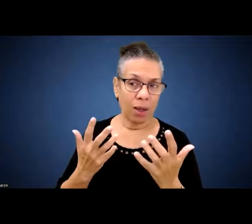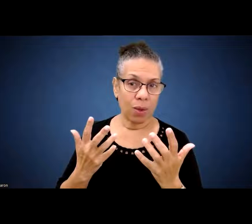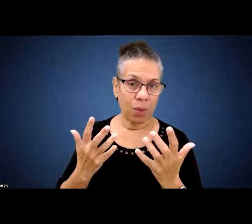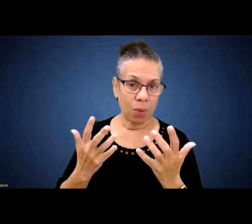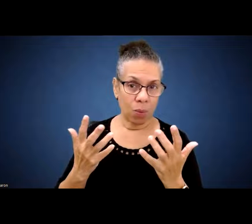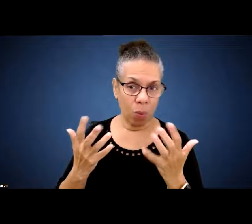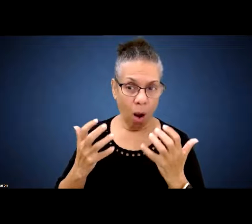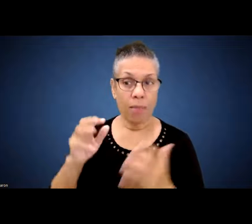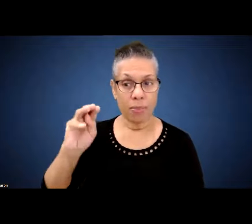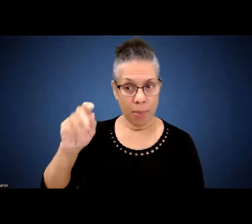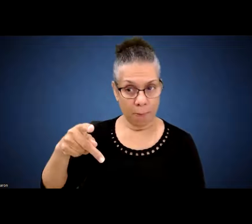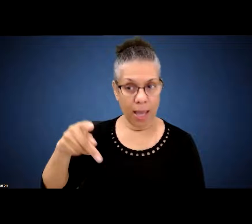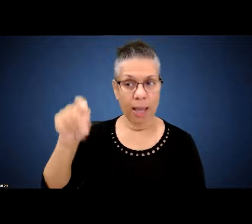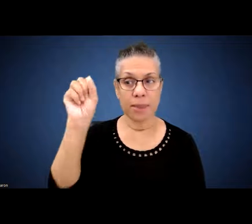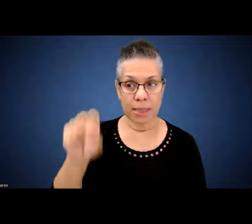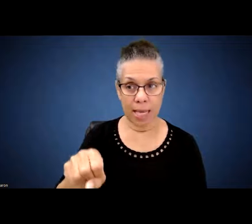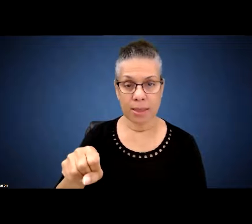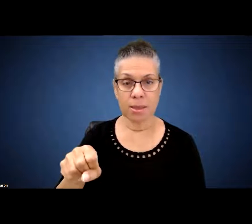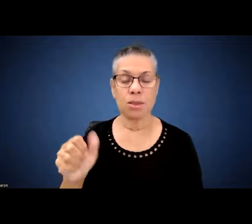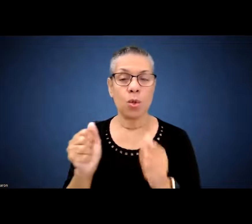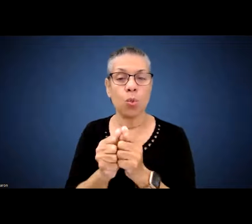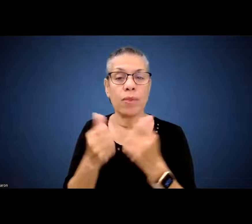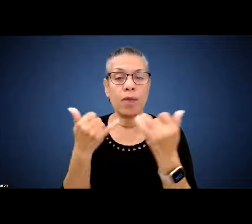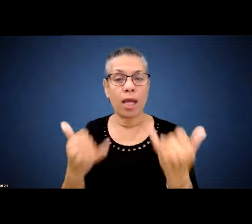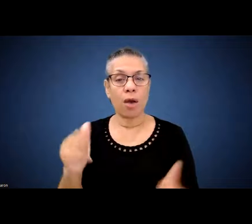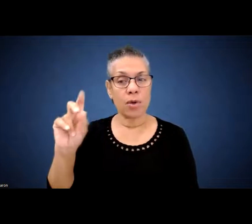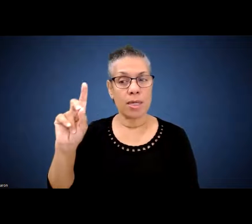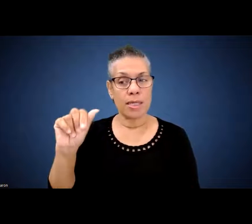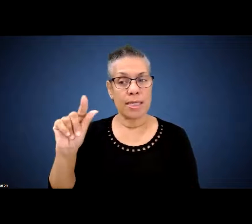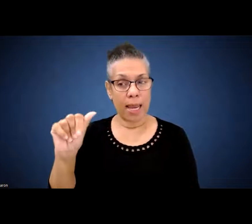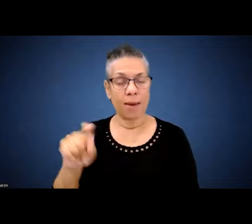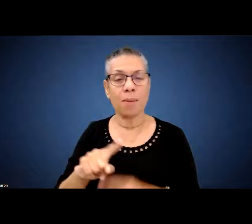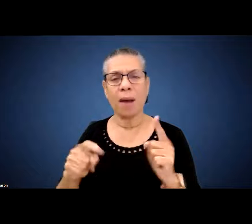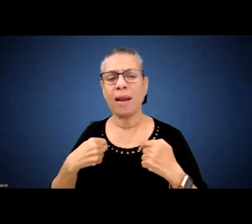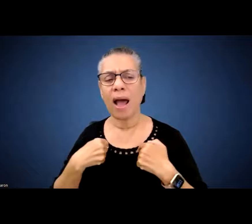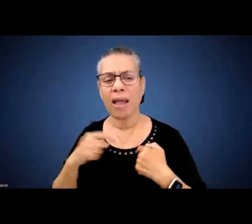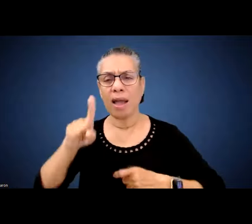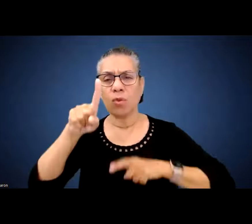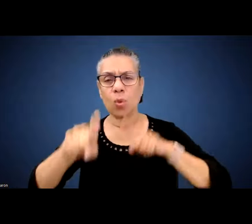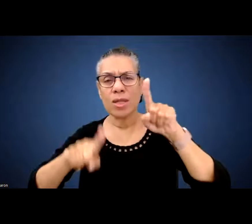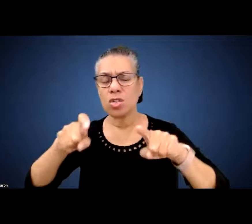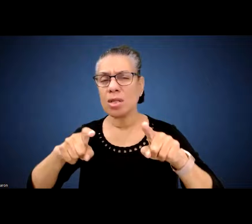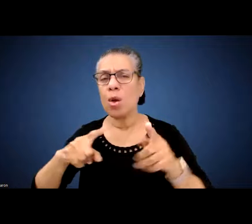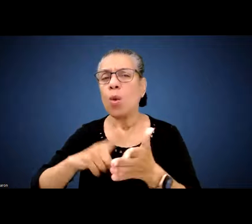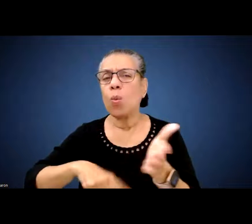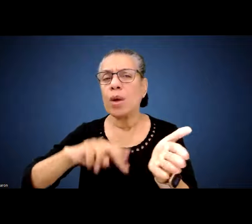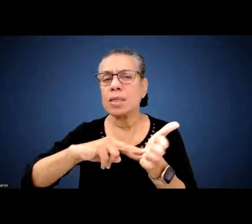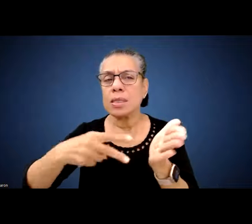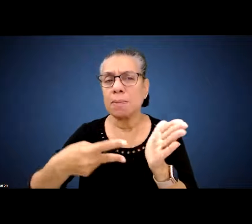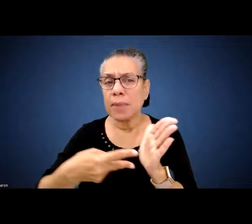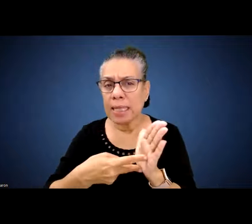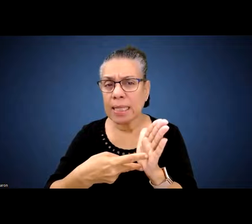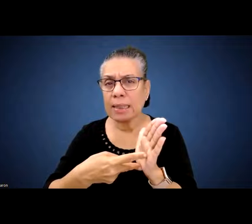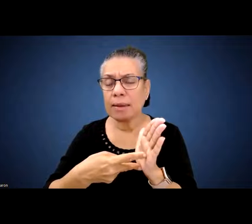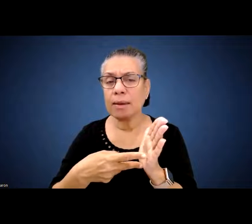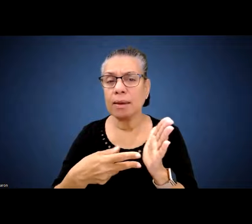have the maps with the existing census data, but have a lot of questions about what that means in terms of, getting